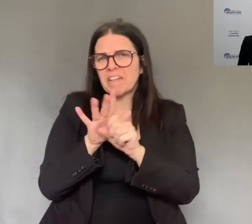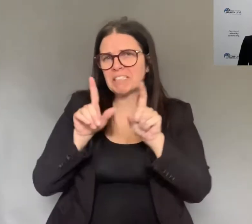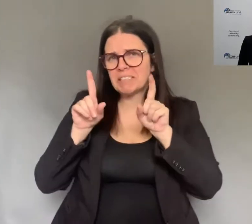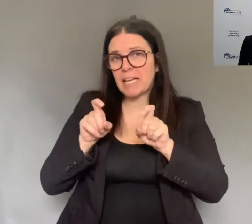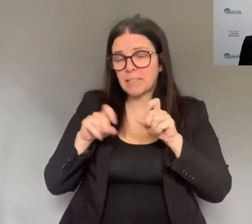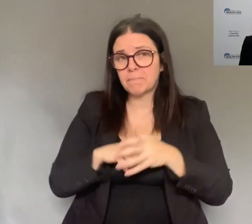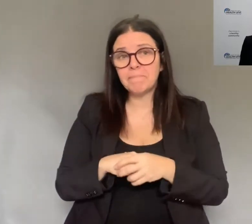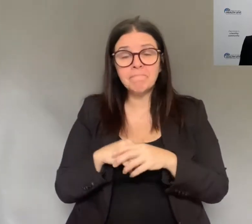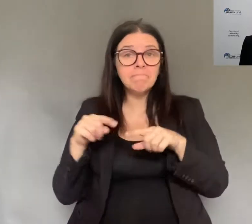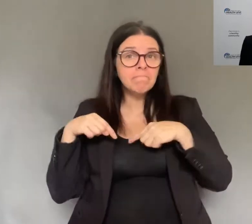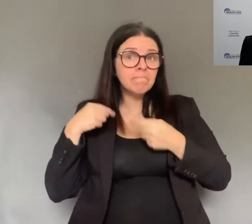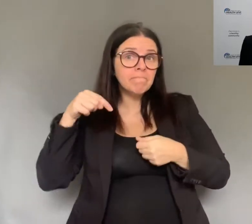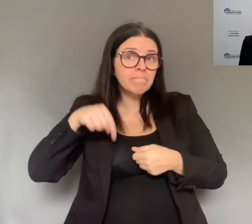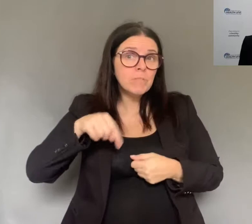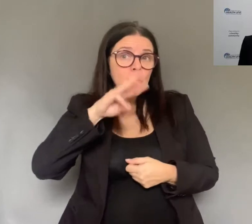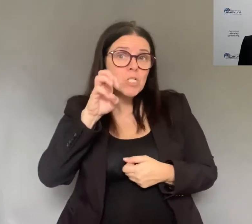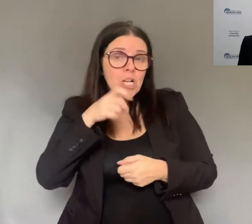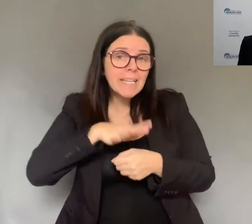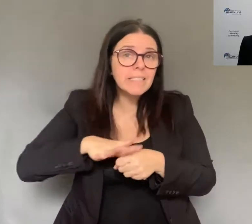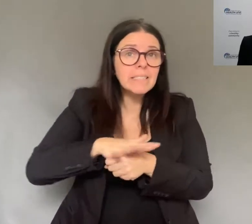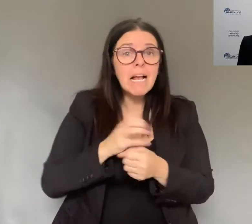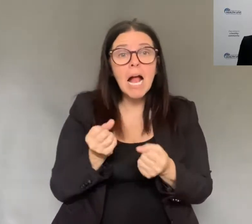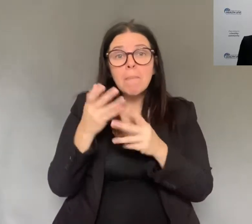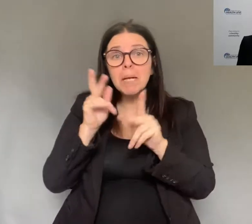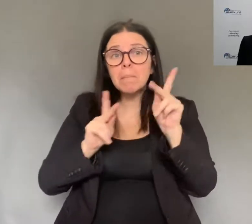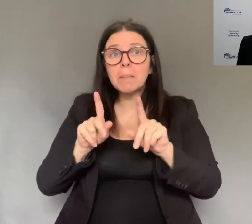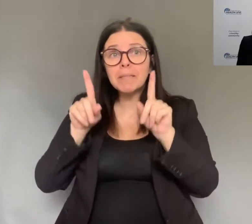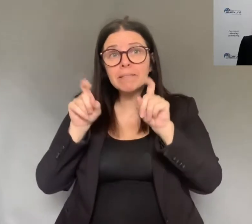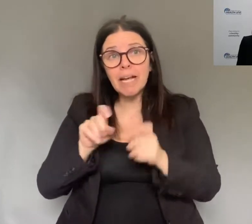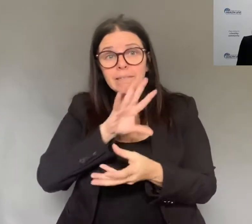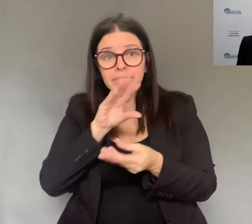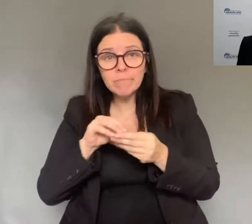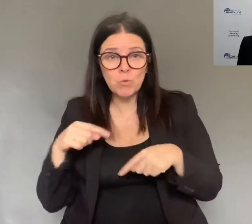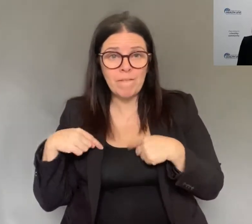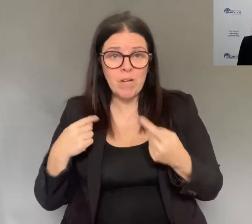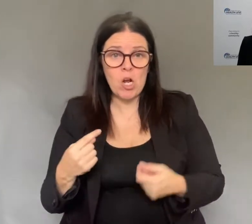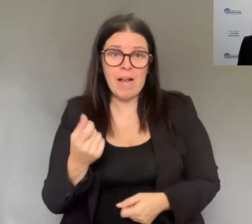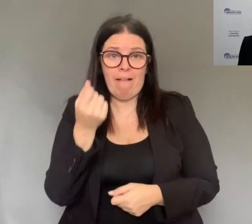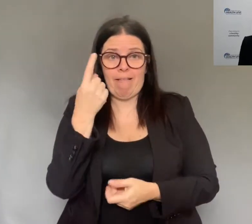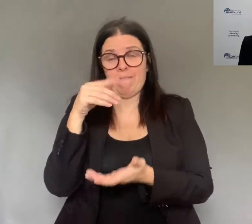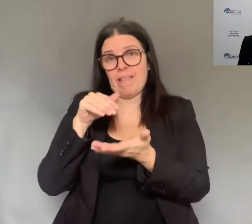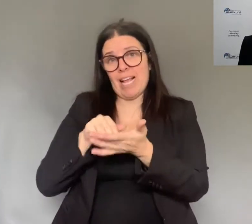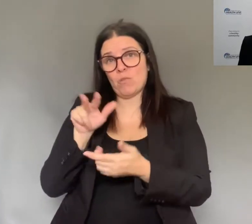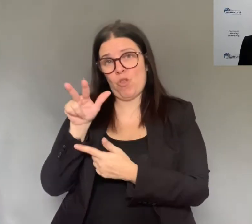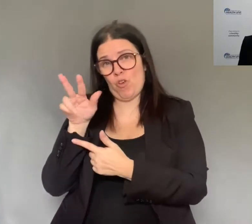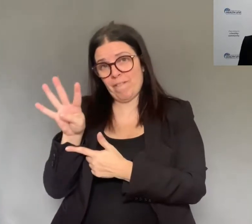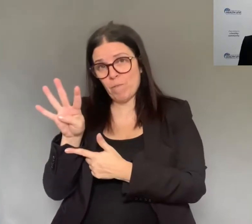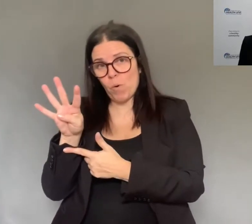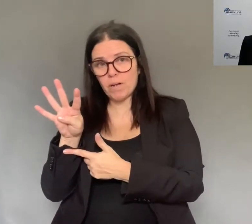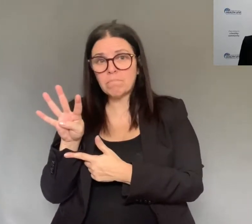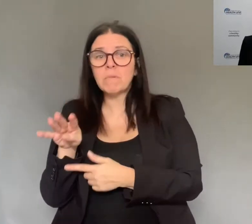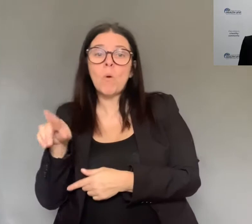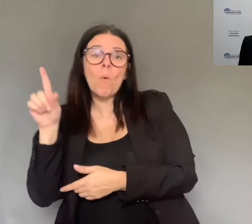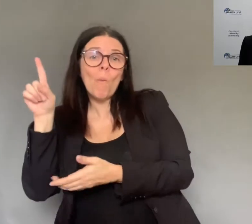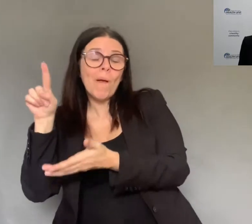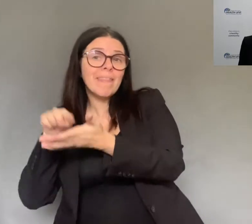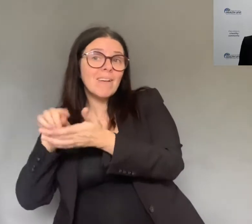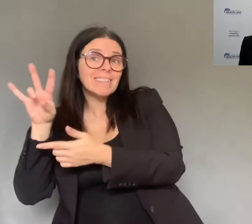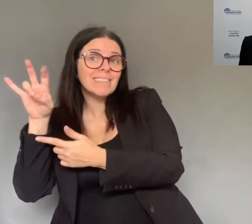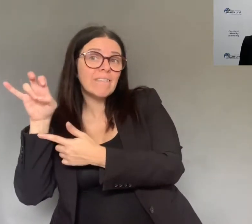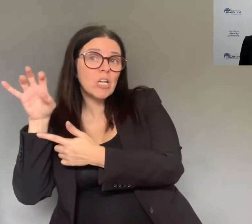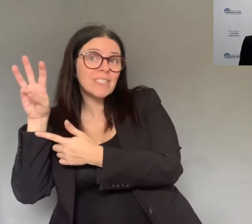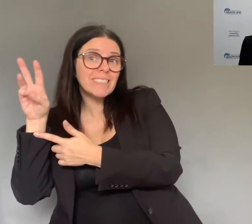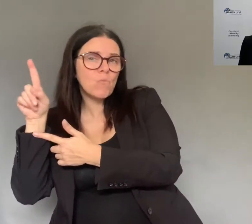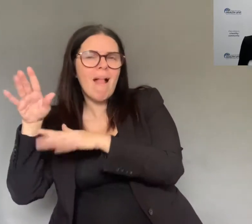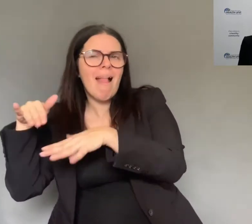COVID-19. Currently, we have 1,761 tests that are pending. For those of you who are awaiting test results